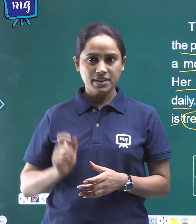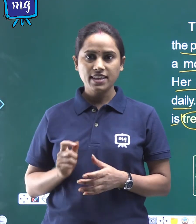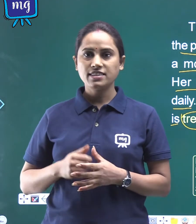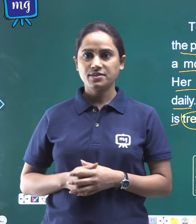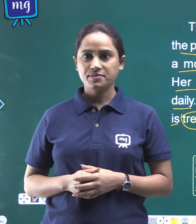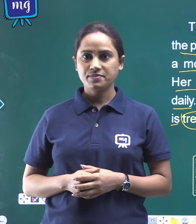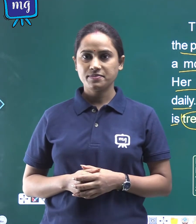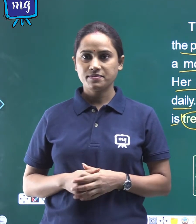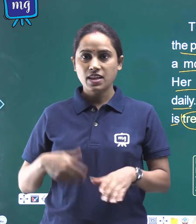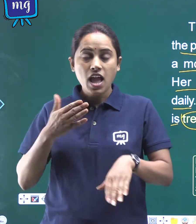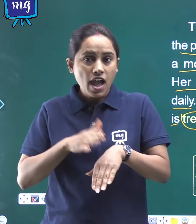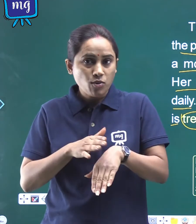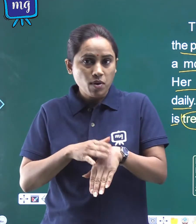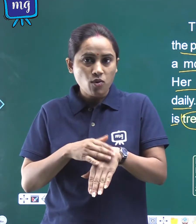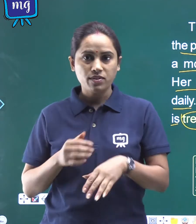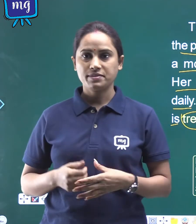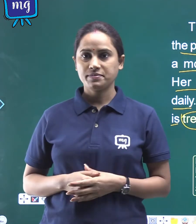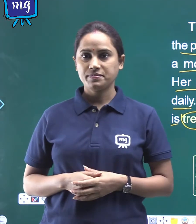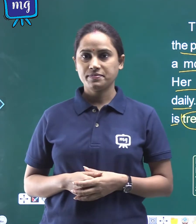experience, anubhav,